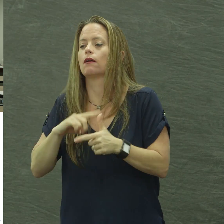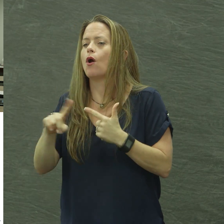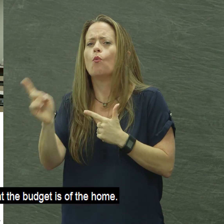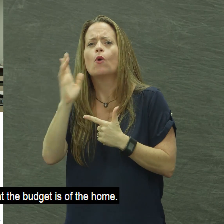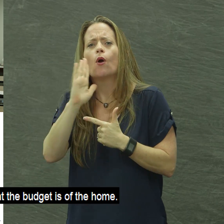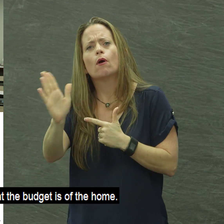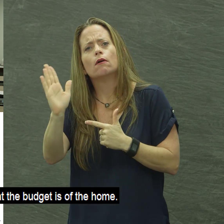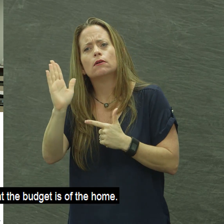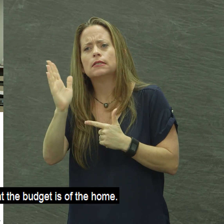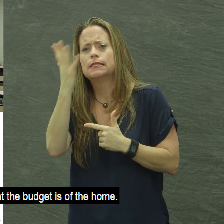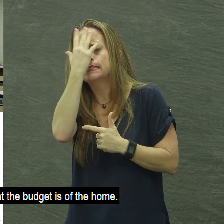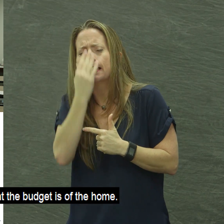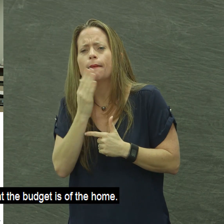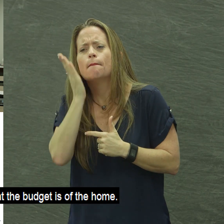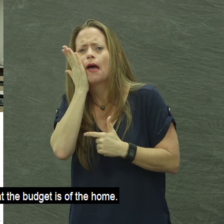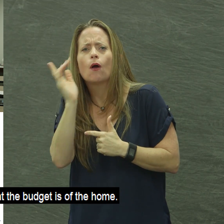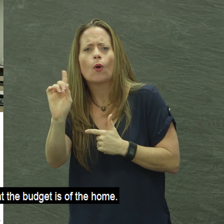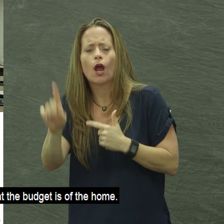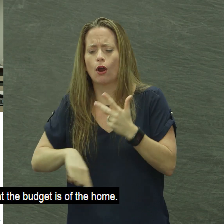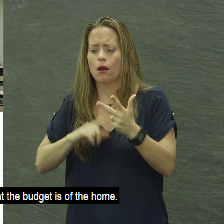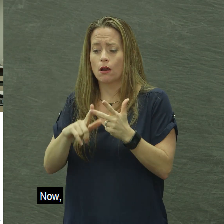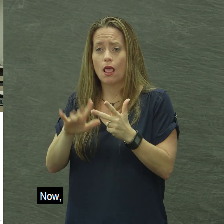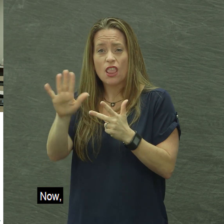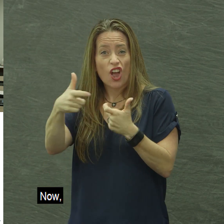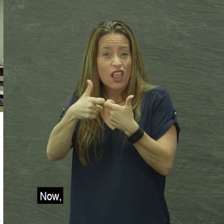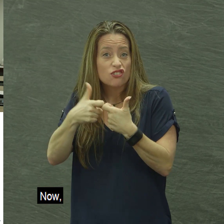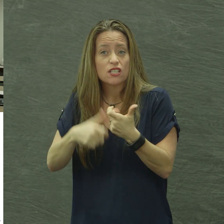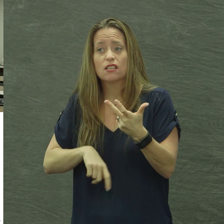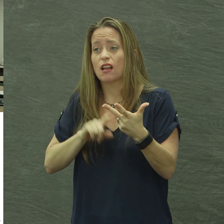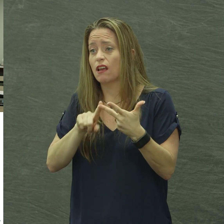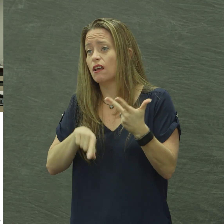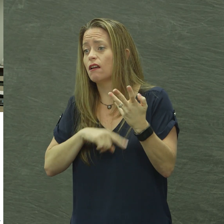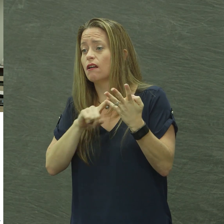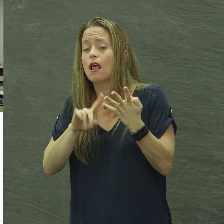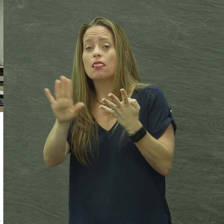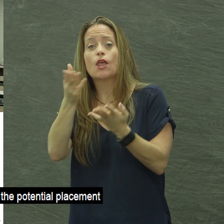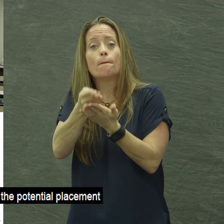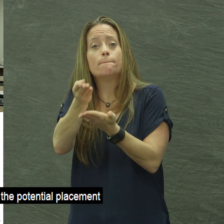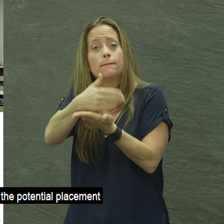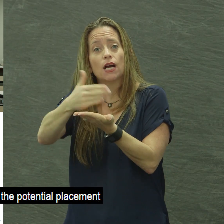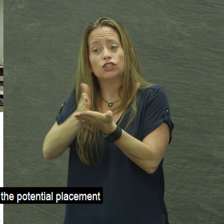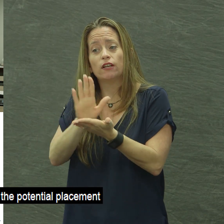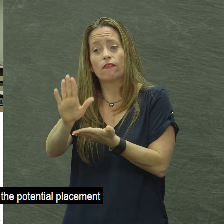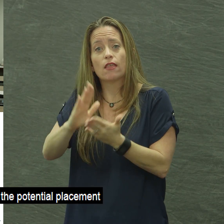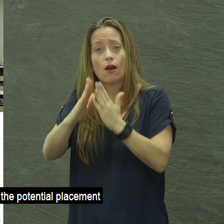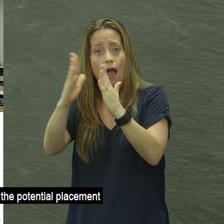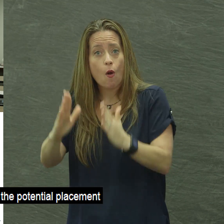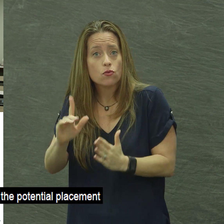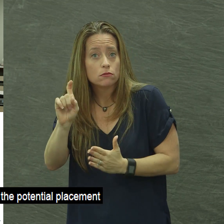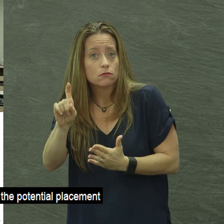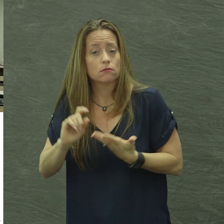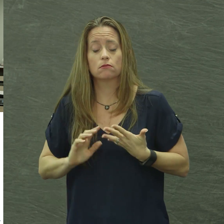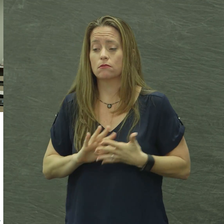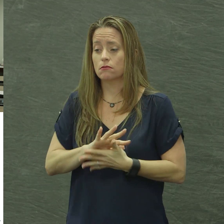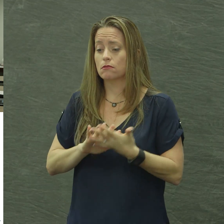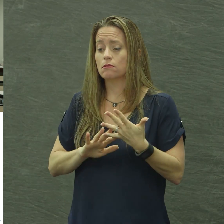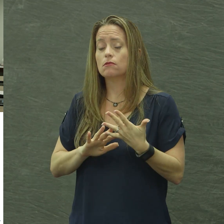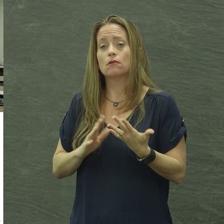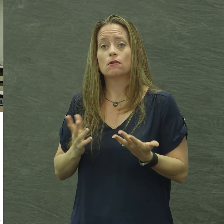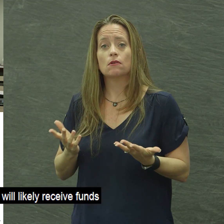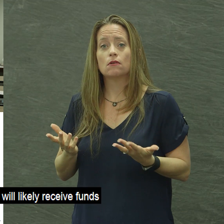electricity, what the budget is of the home. Now, the potential